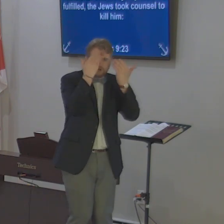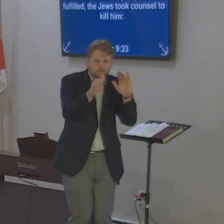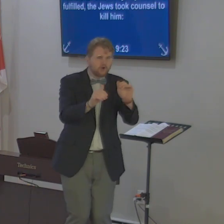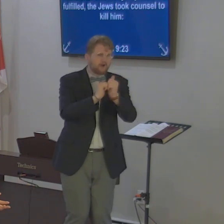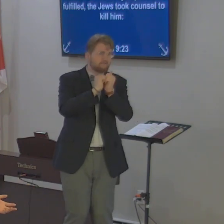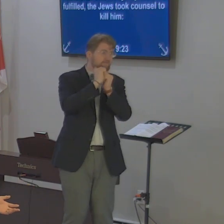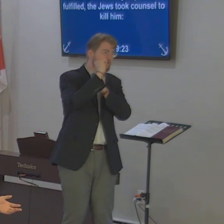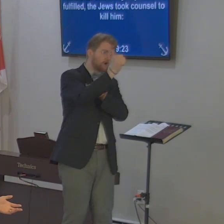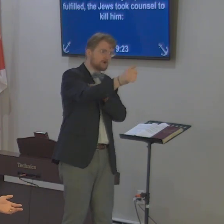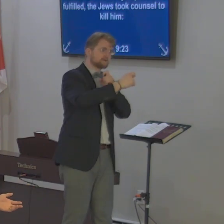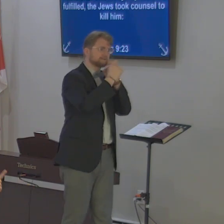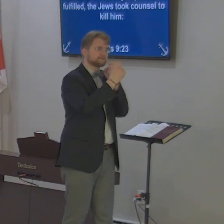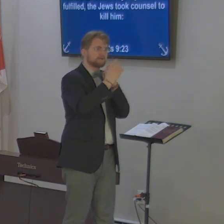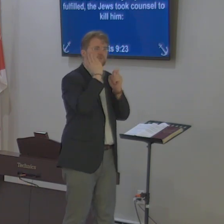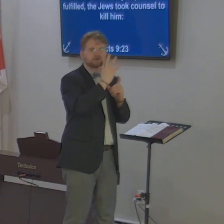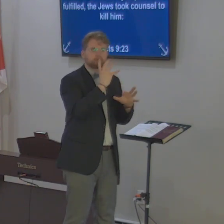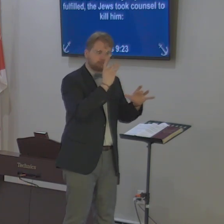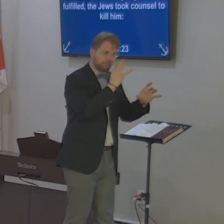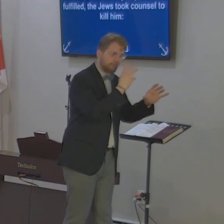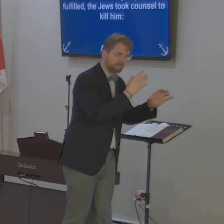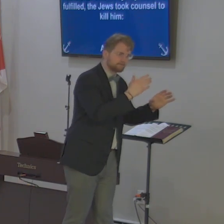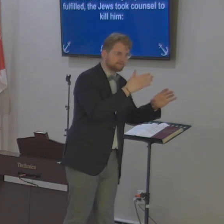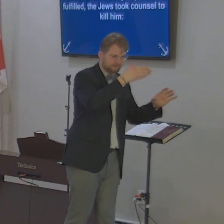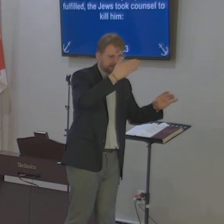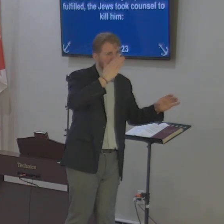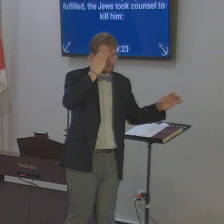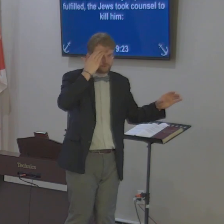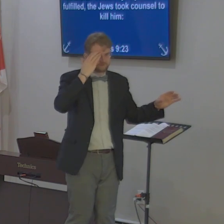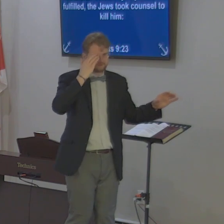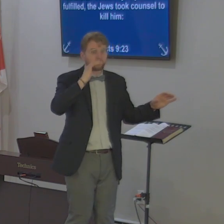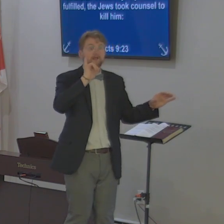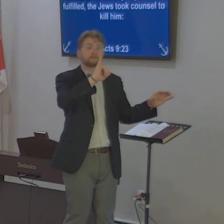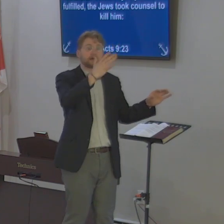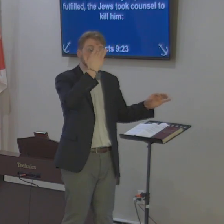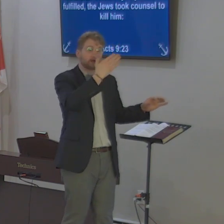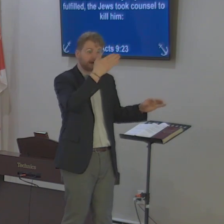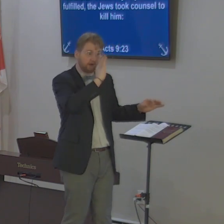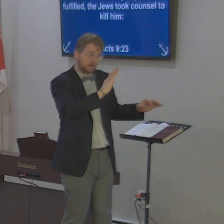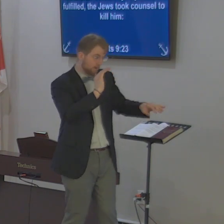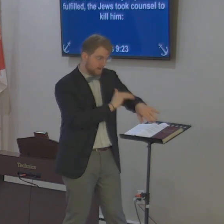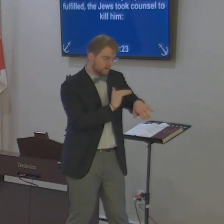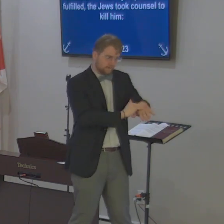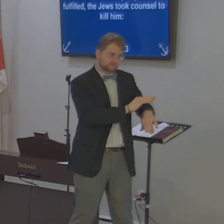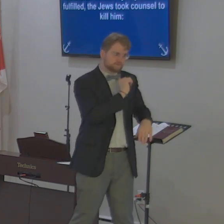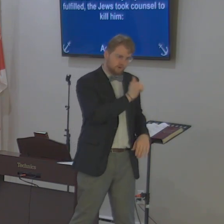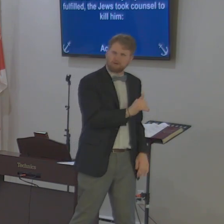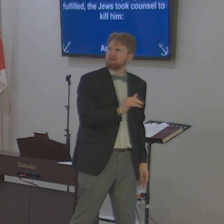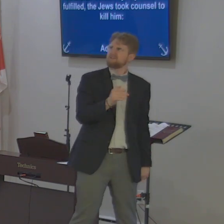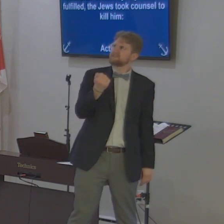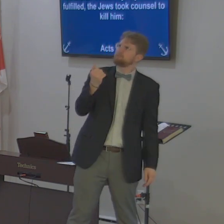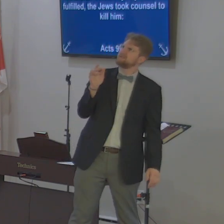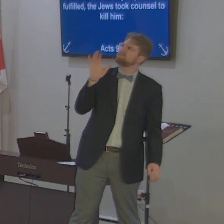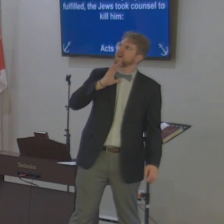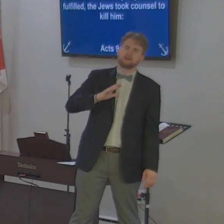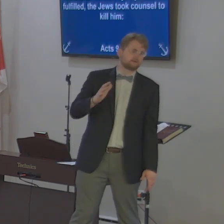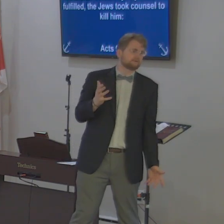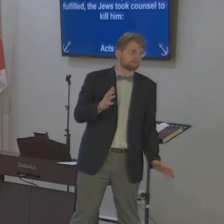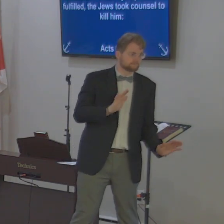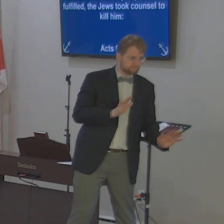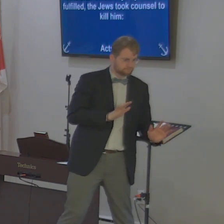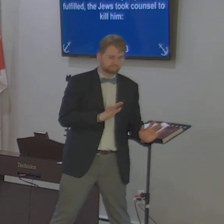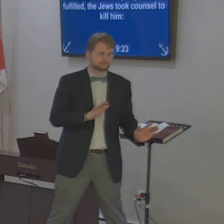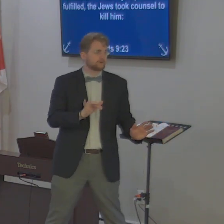sin is going to take you. God does. God does. So instead of